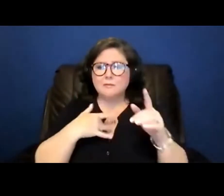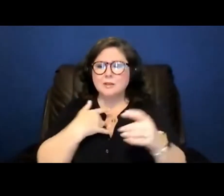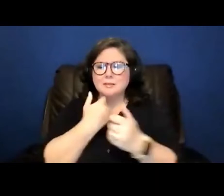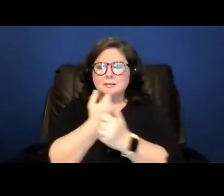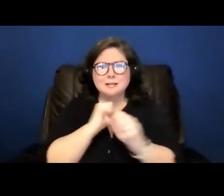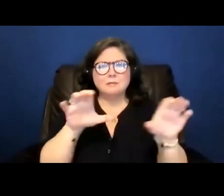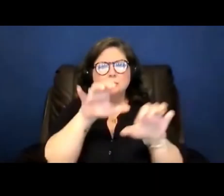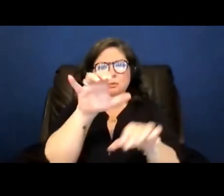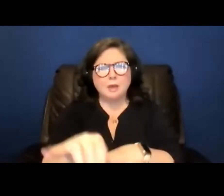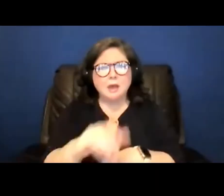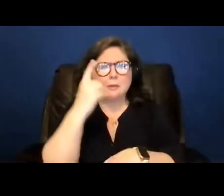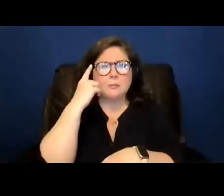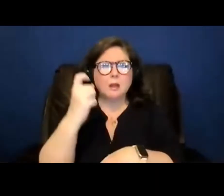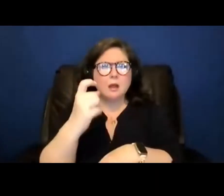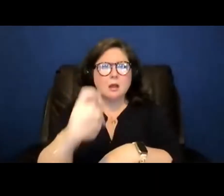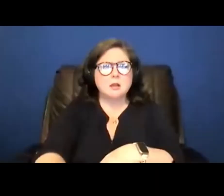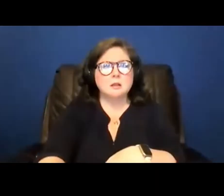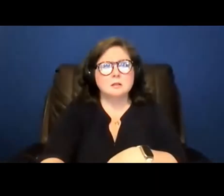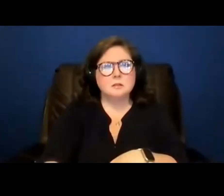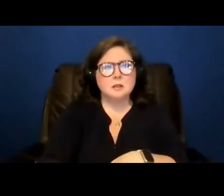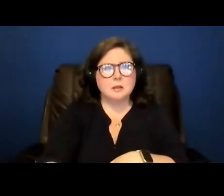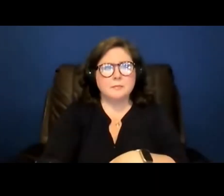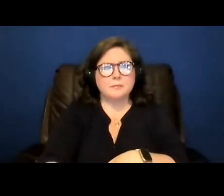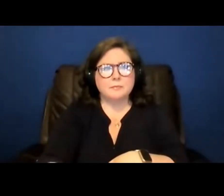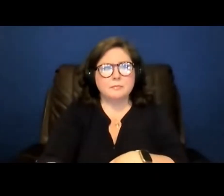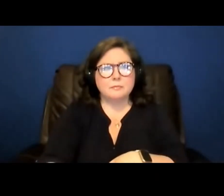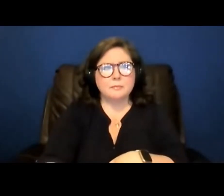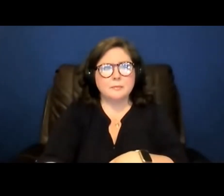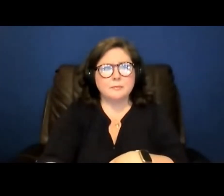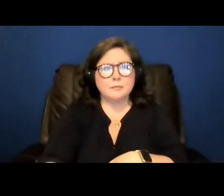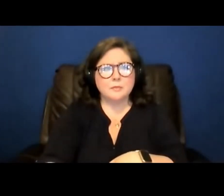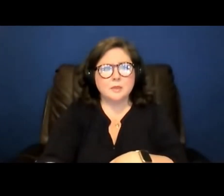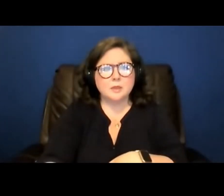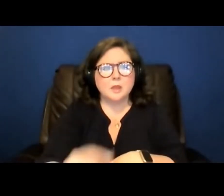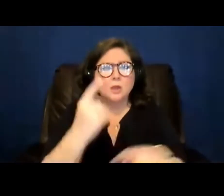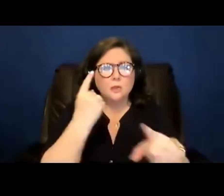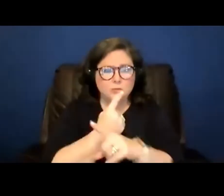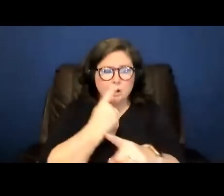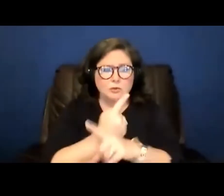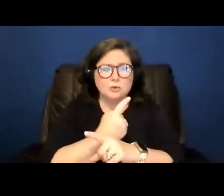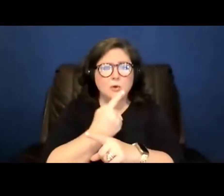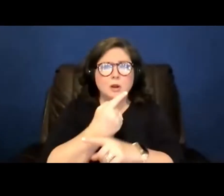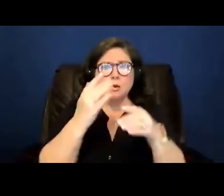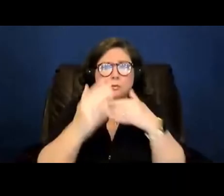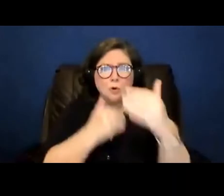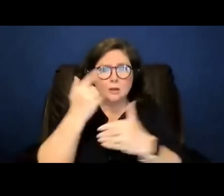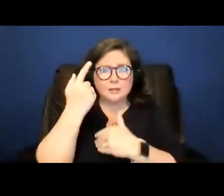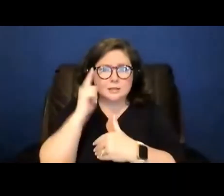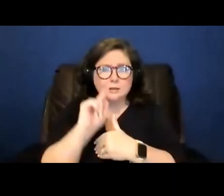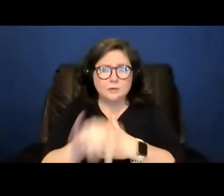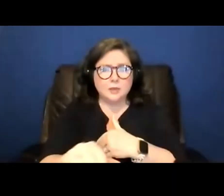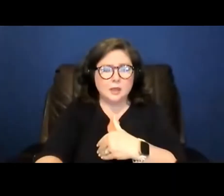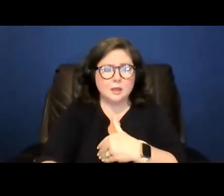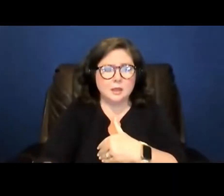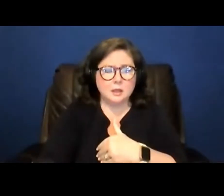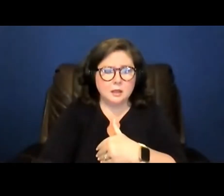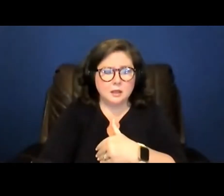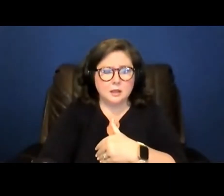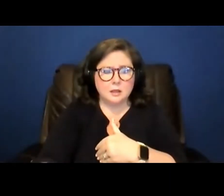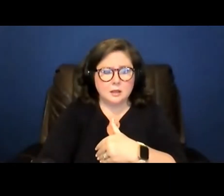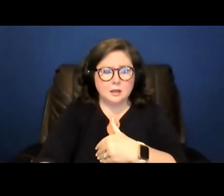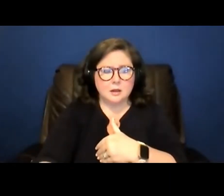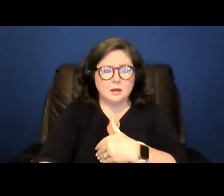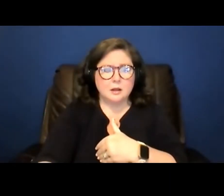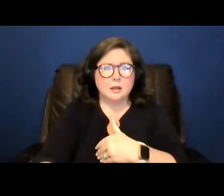because and I'm going to talk about the regulatory process for clinical trials. We feel that this is safe to do